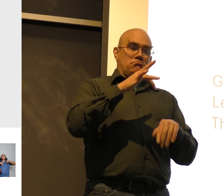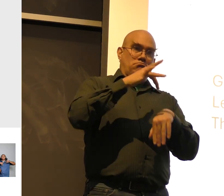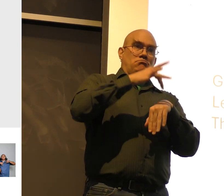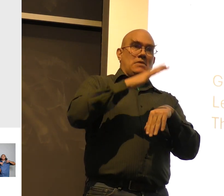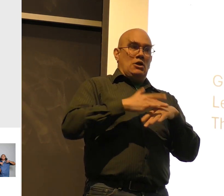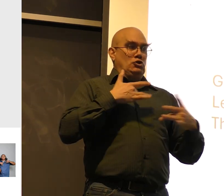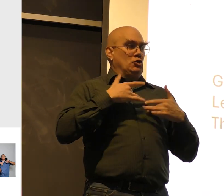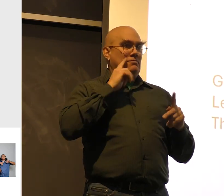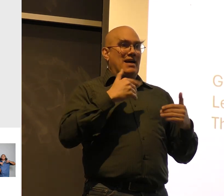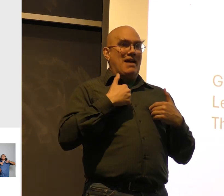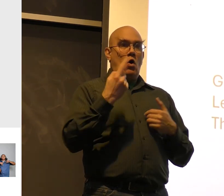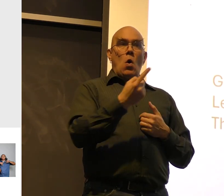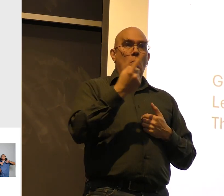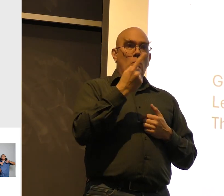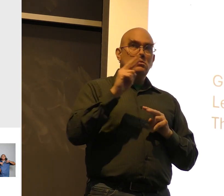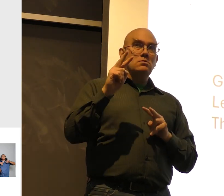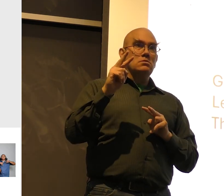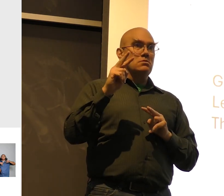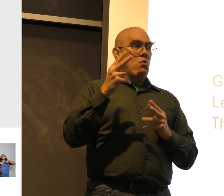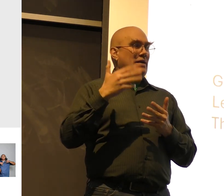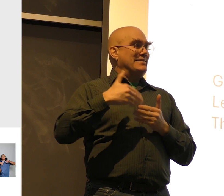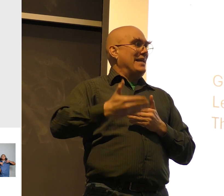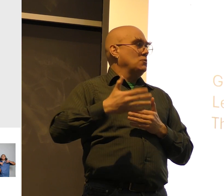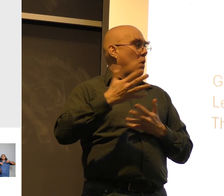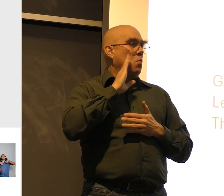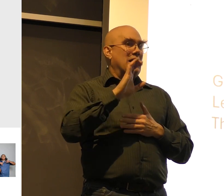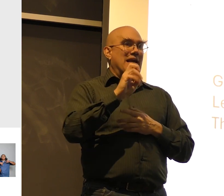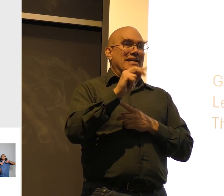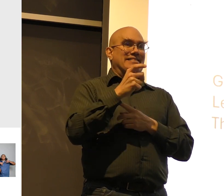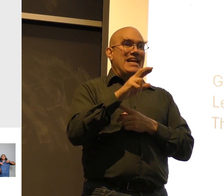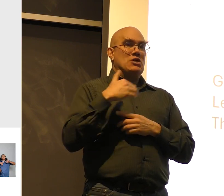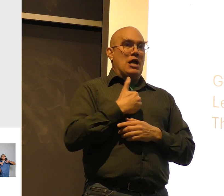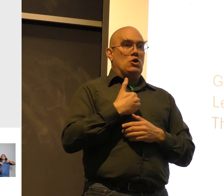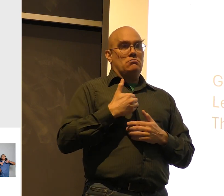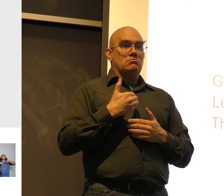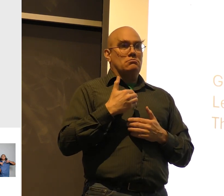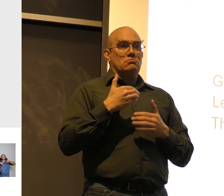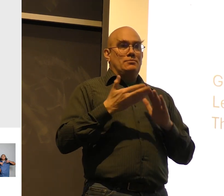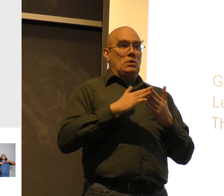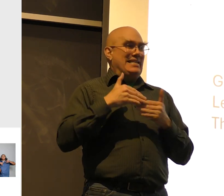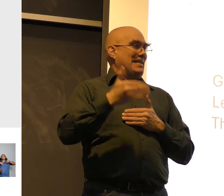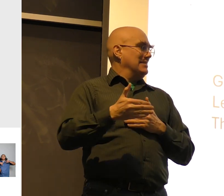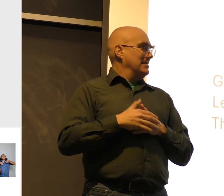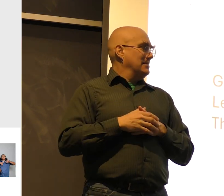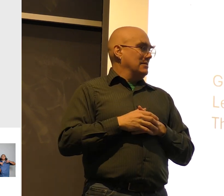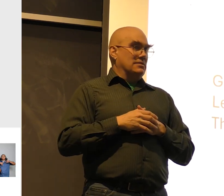and it really touches on the concern that deaf people have always had about what's next. and what will endanger our community next.